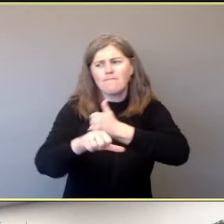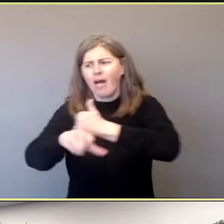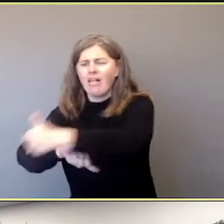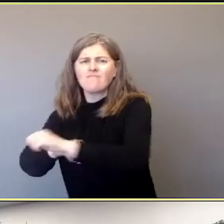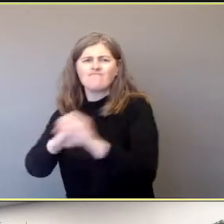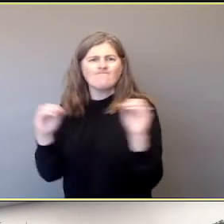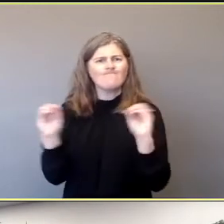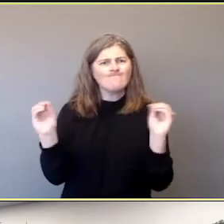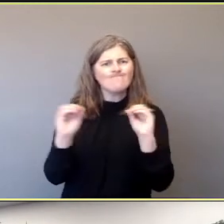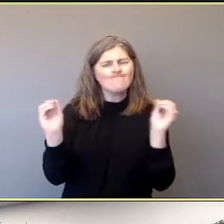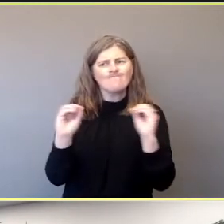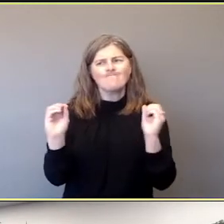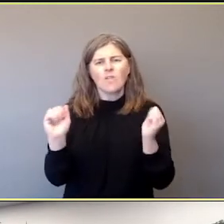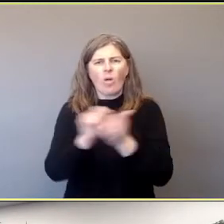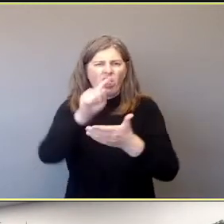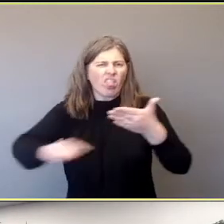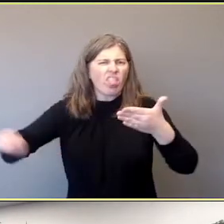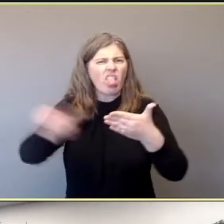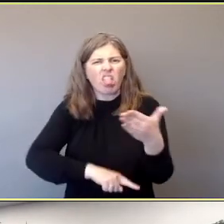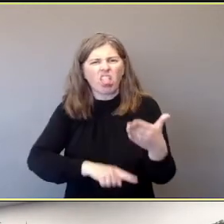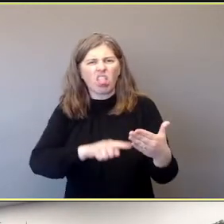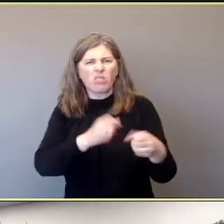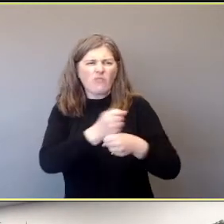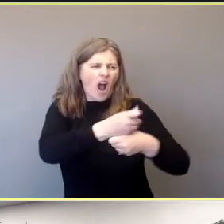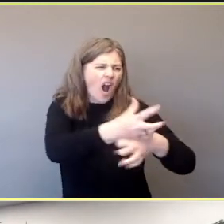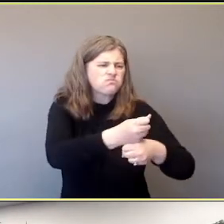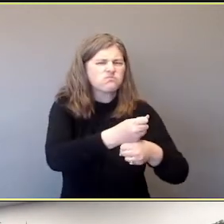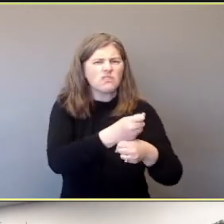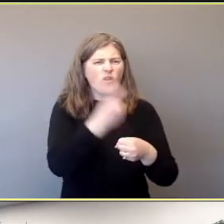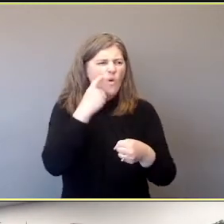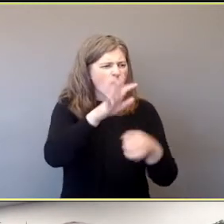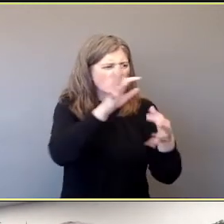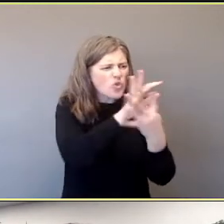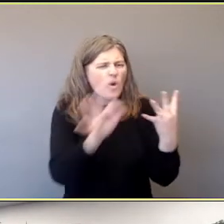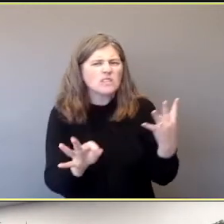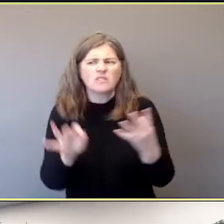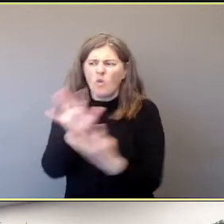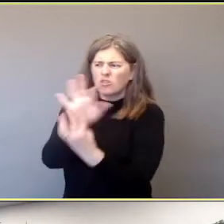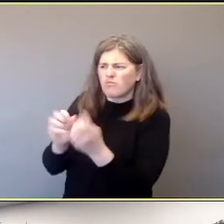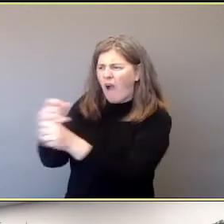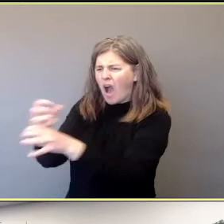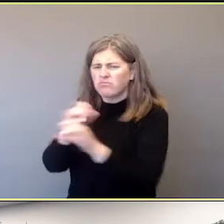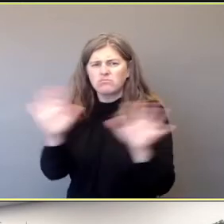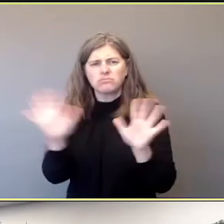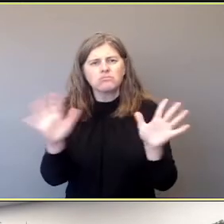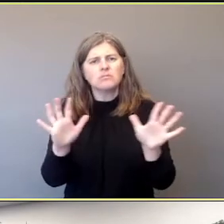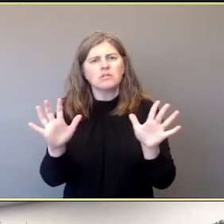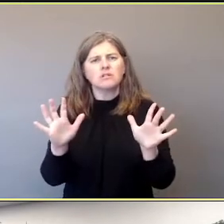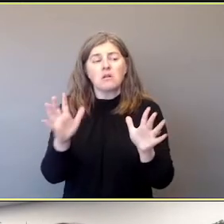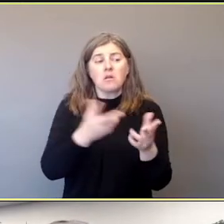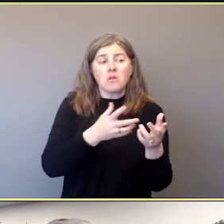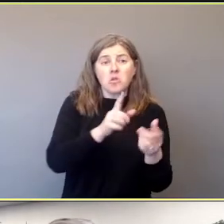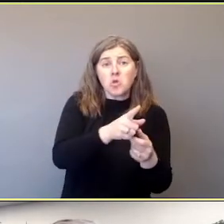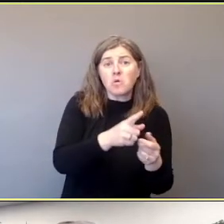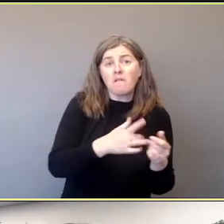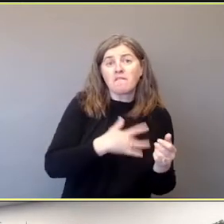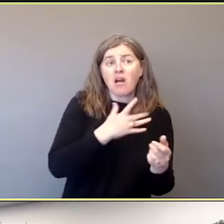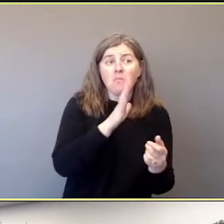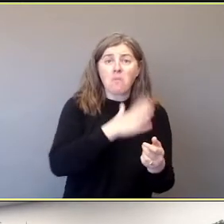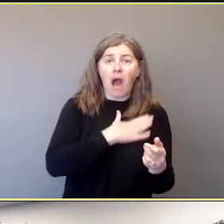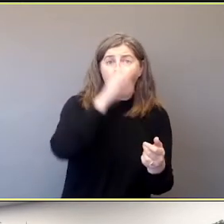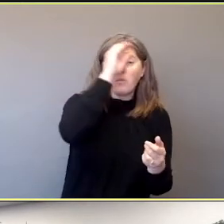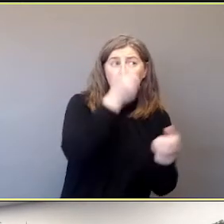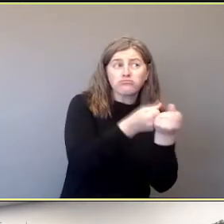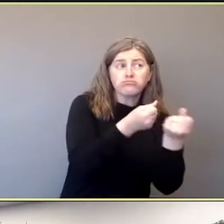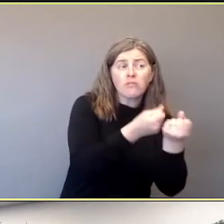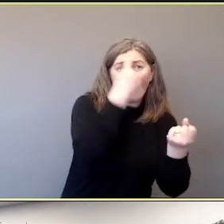without recrimination for choices they make or positions they might advocate at a school board meeting or